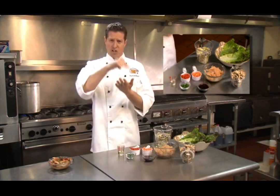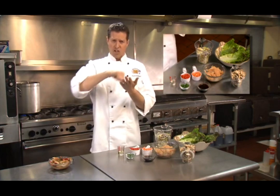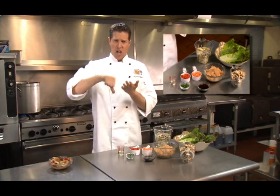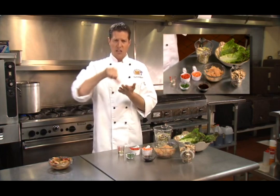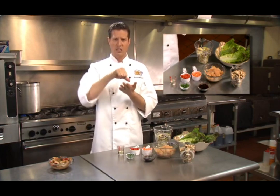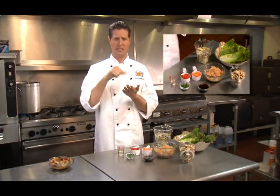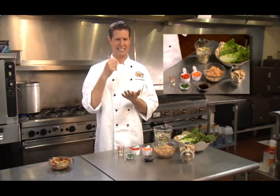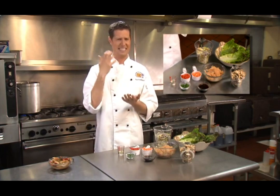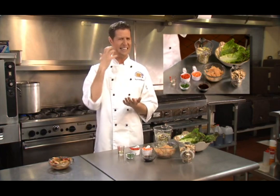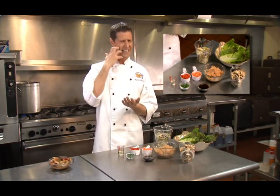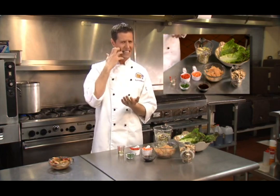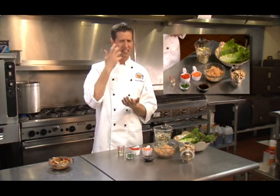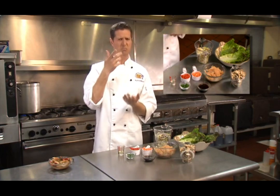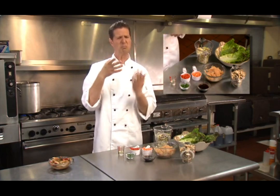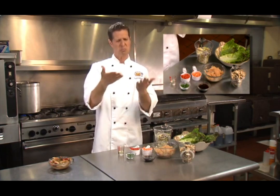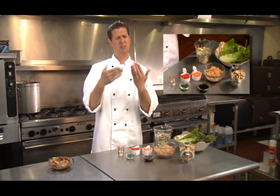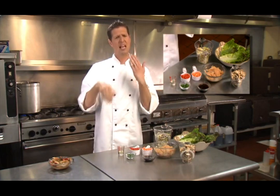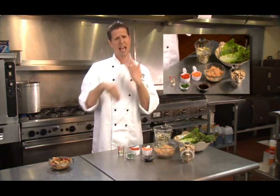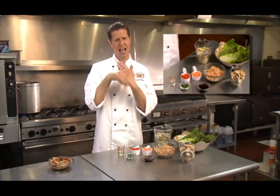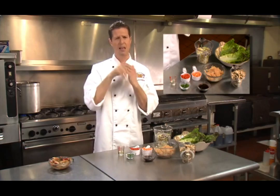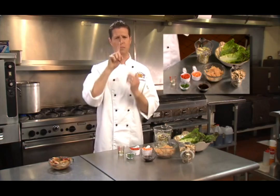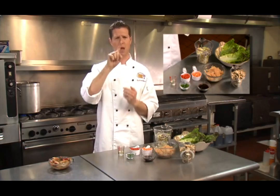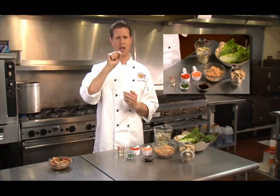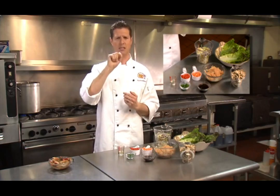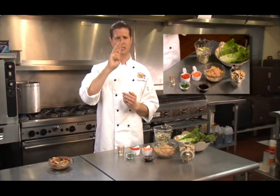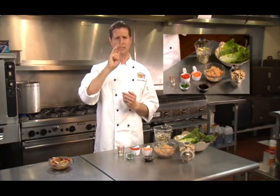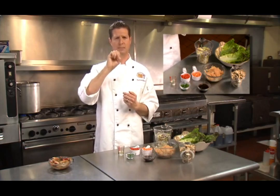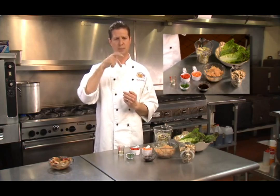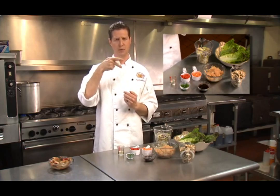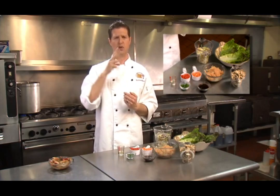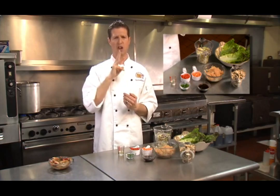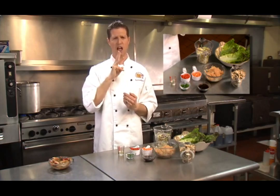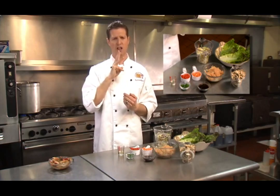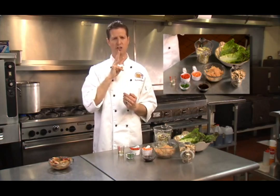If sauce is too thick, I recommend adding 1 tablespoon water.